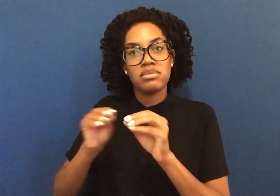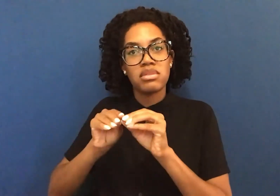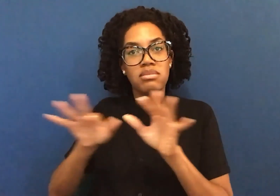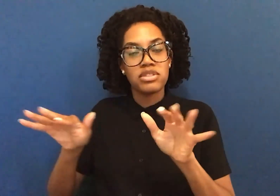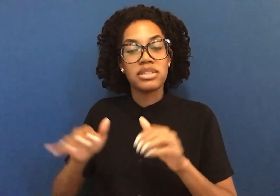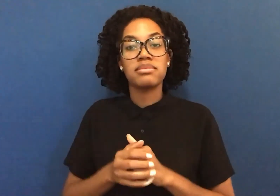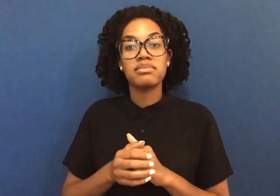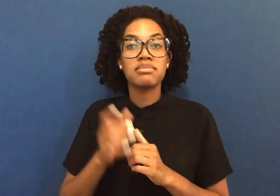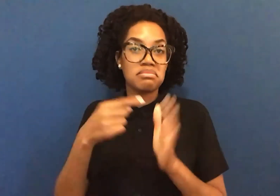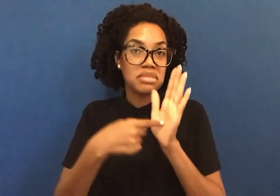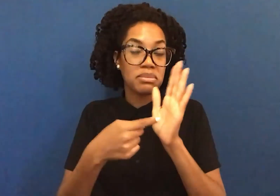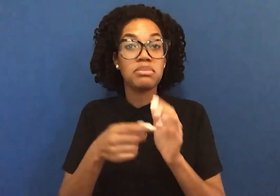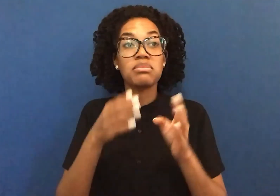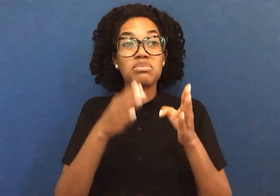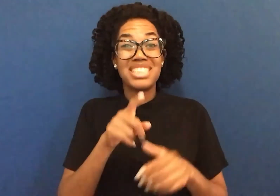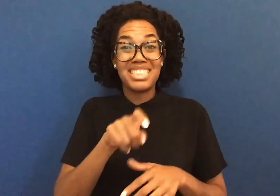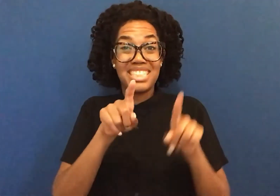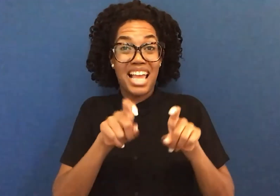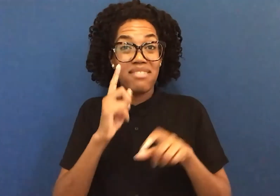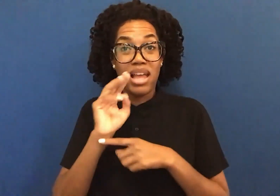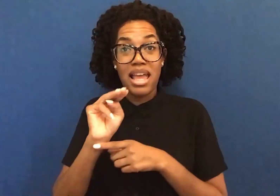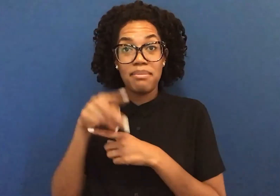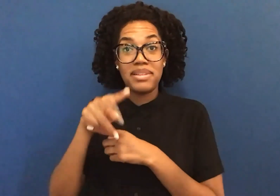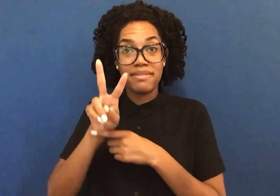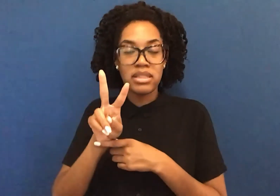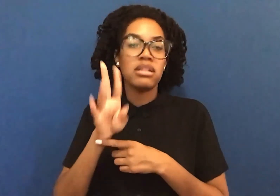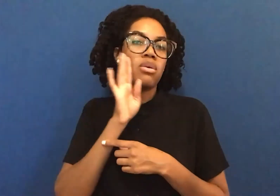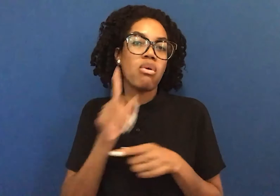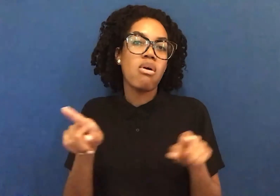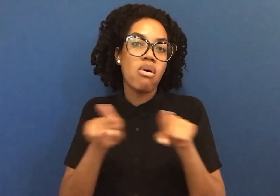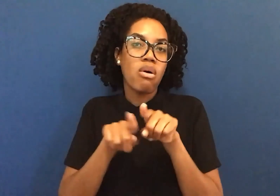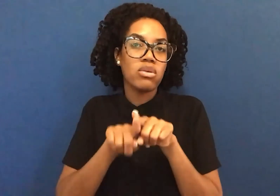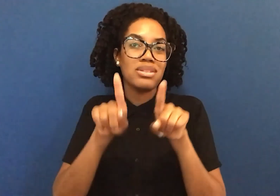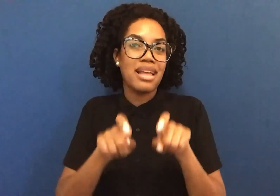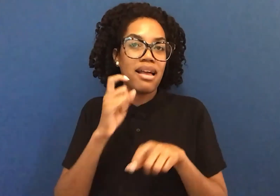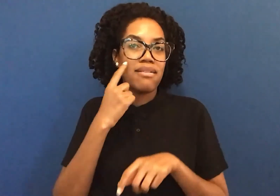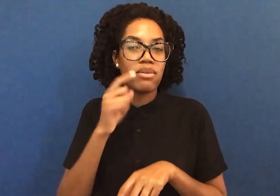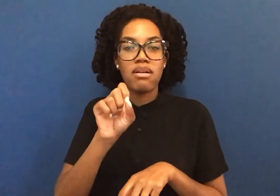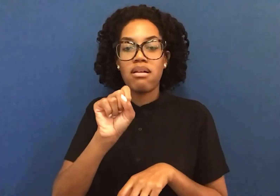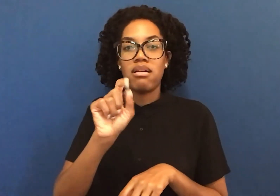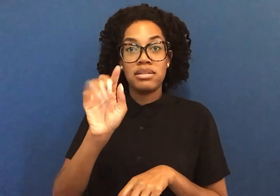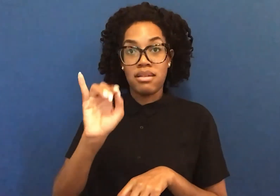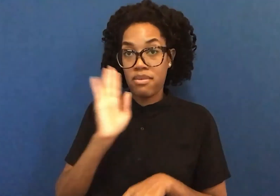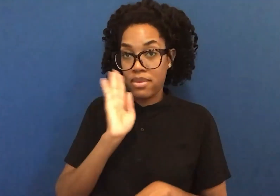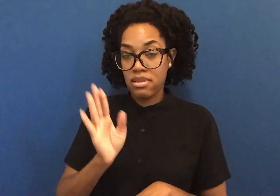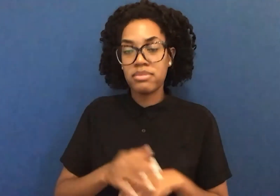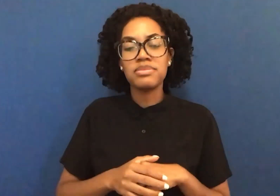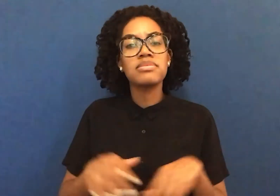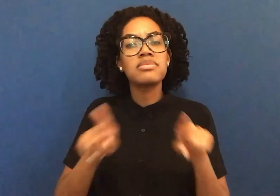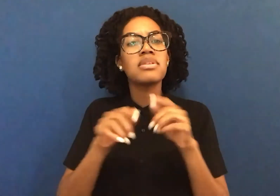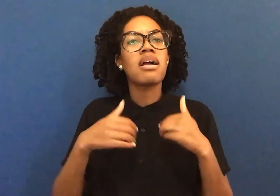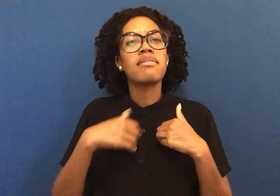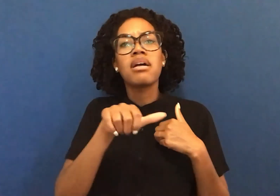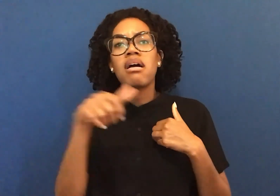be tested for MPV, of course, they're already also being tested for STIs, but there's also a ton of other opportunities to educate on PrEP,